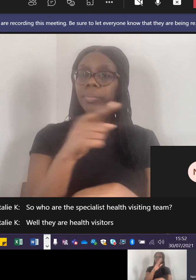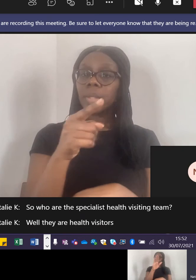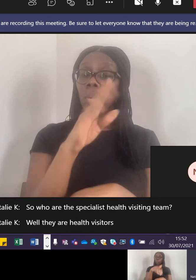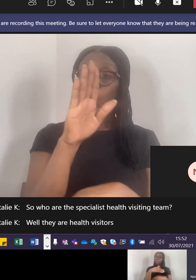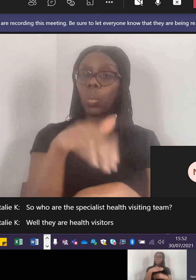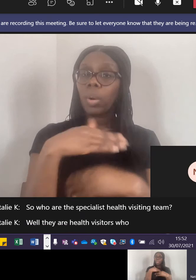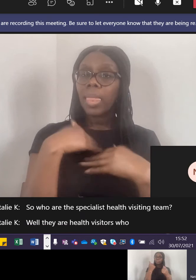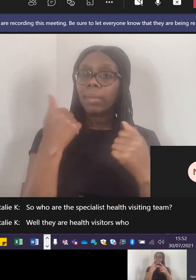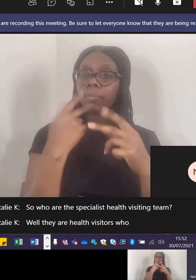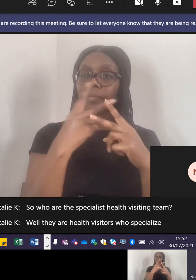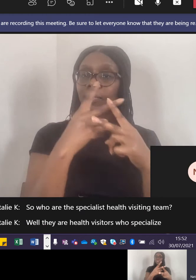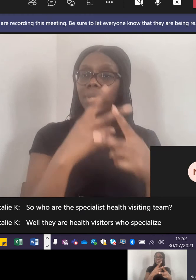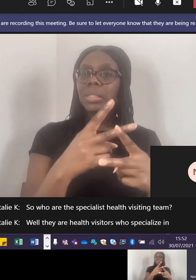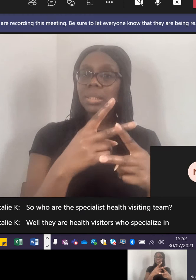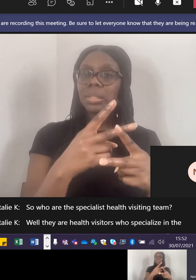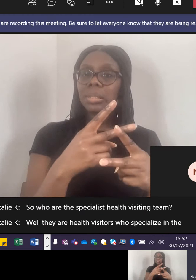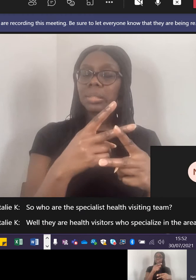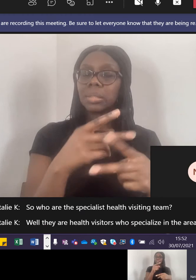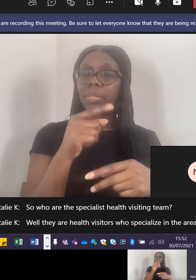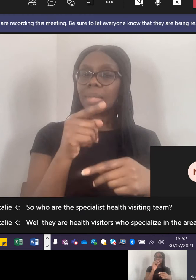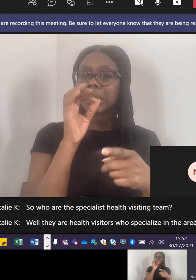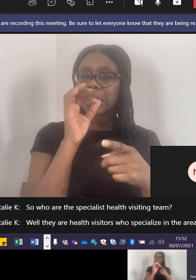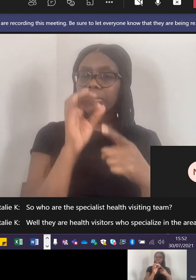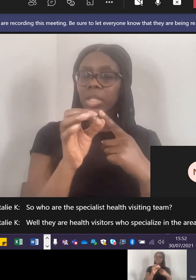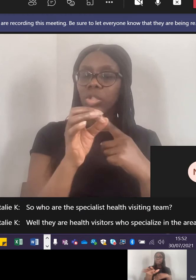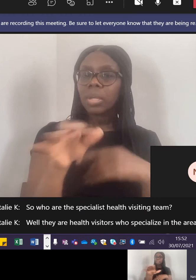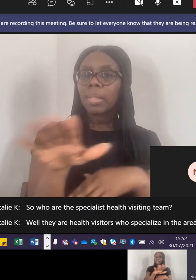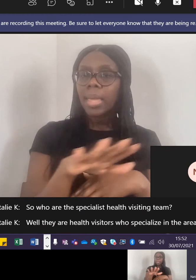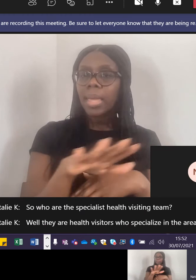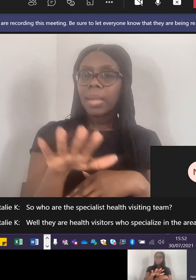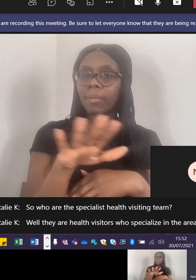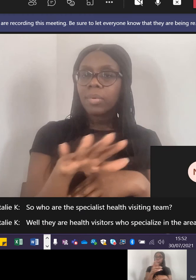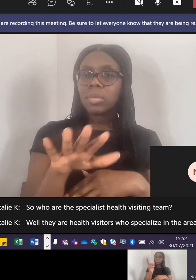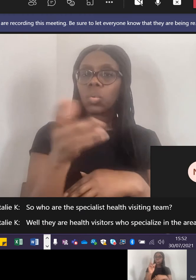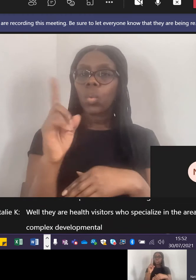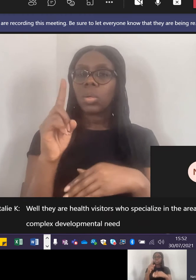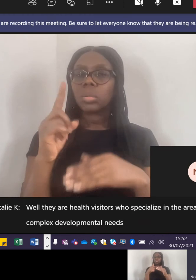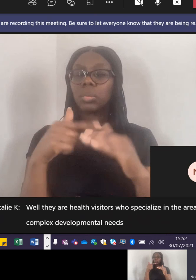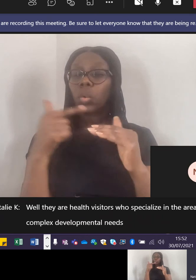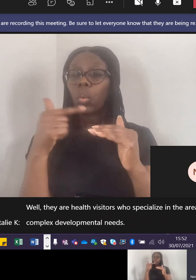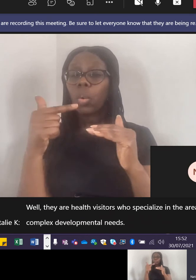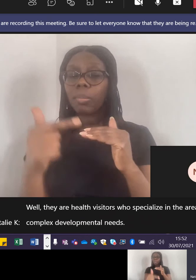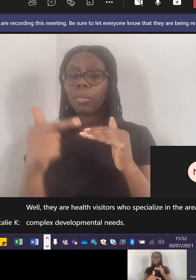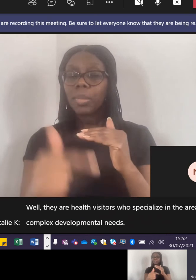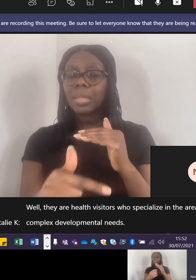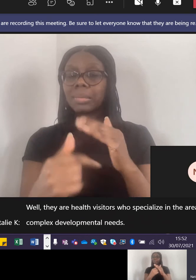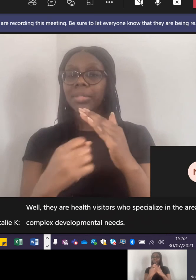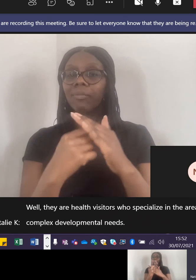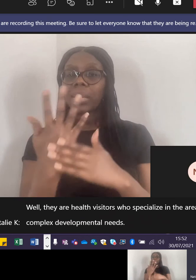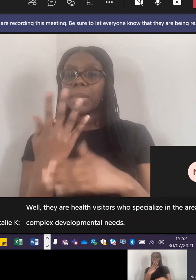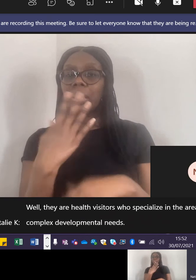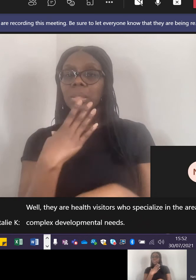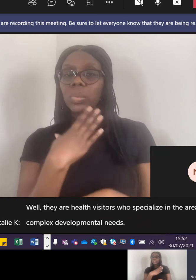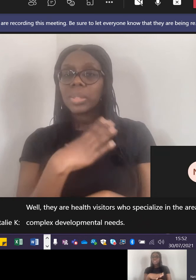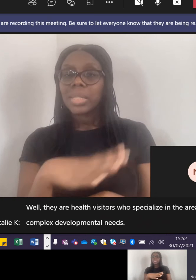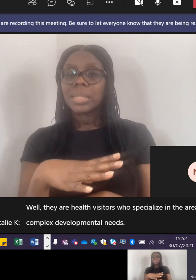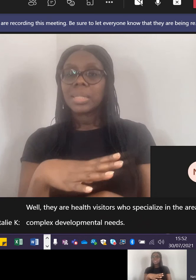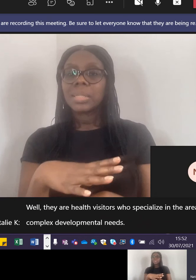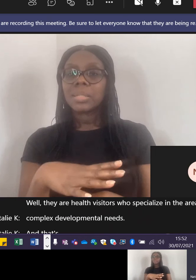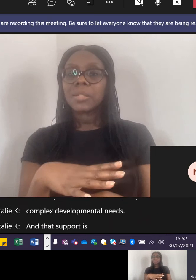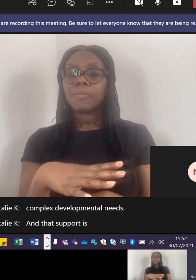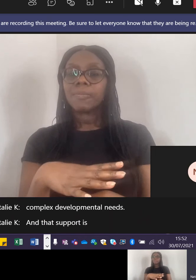who specialise in the area of complex developmental needs, and their support